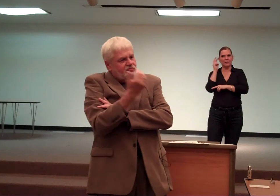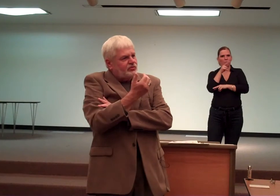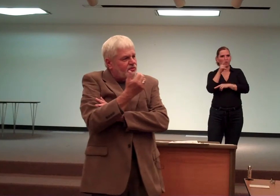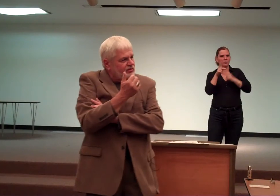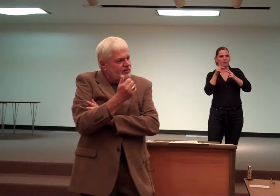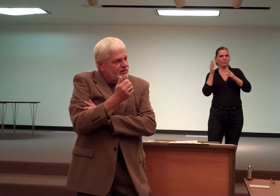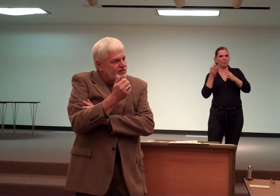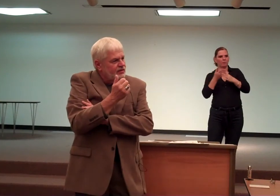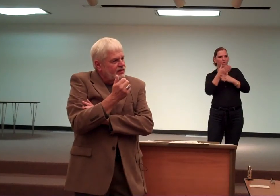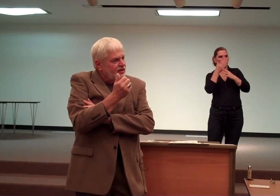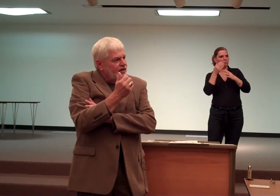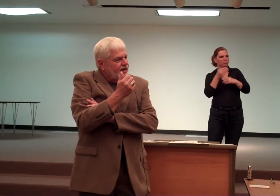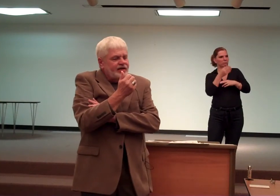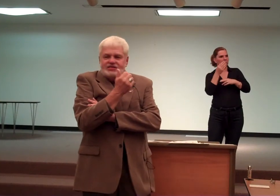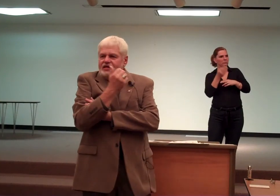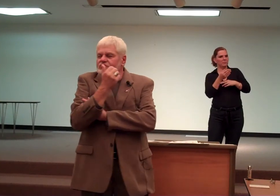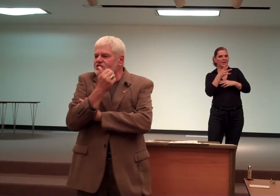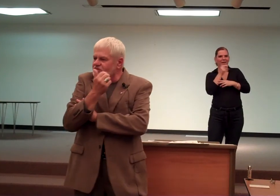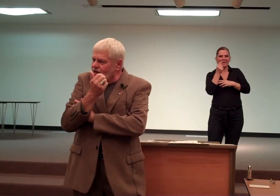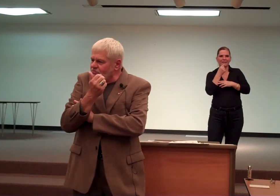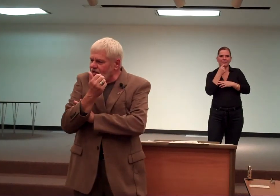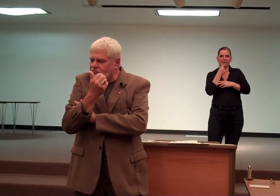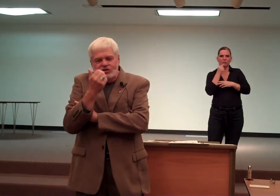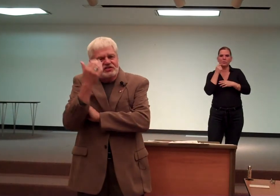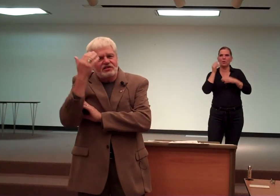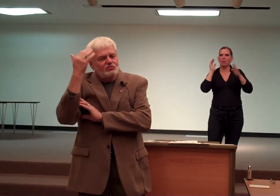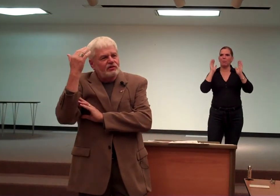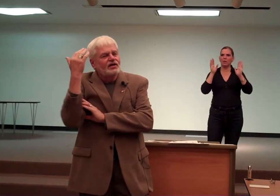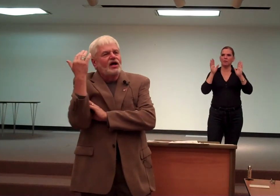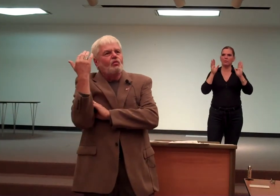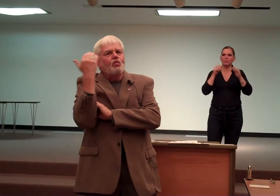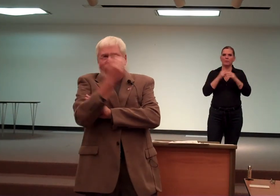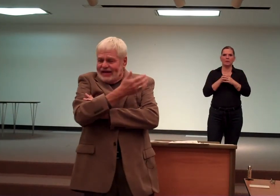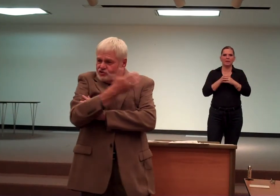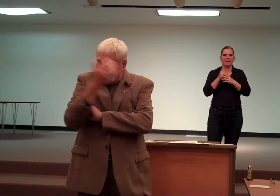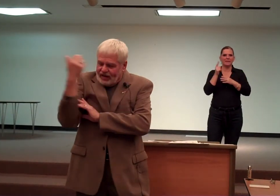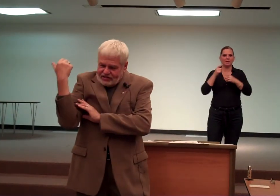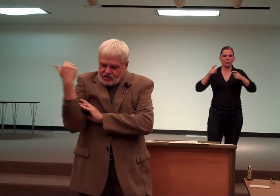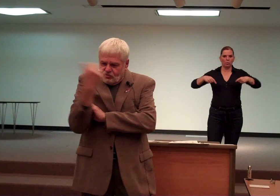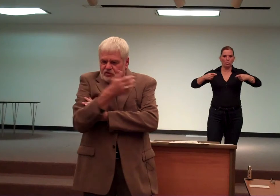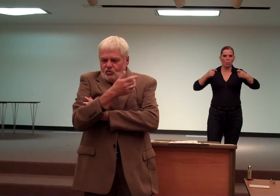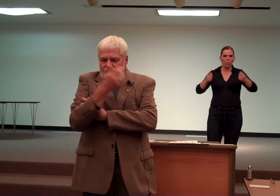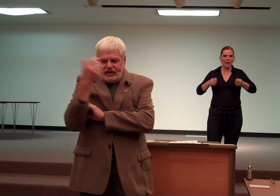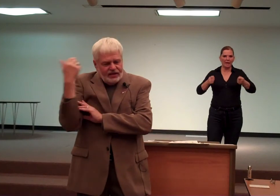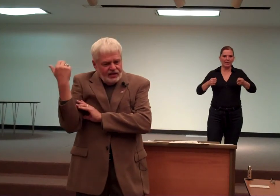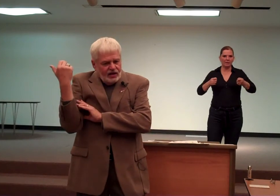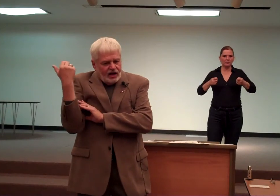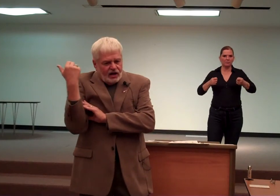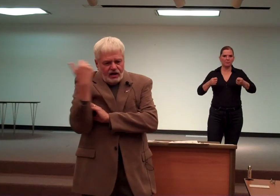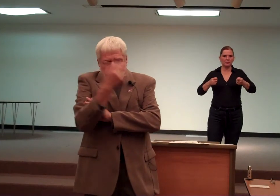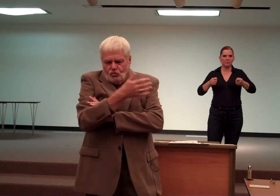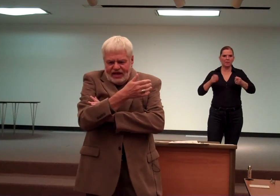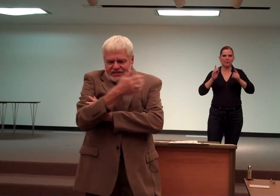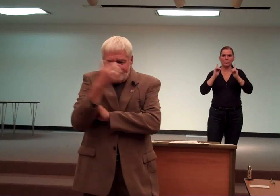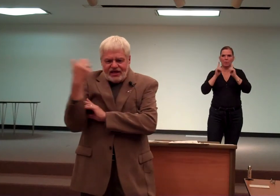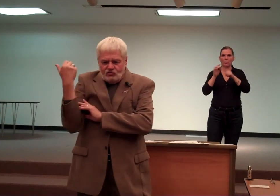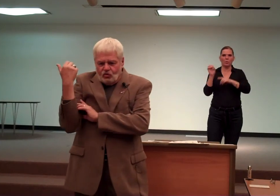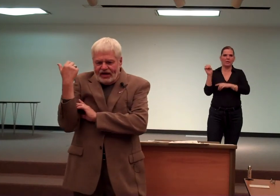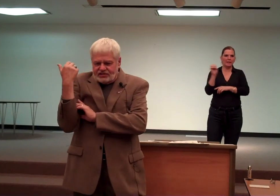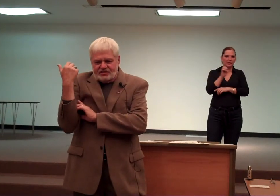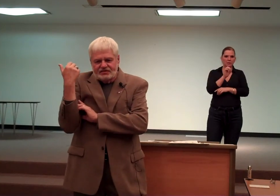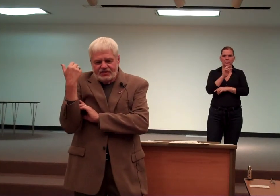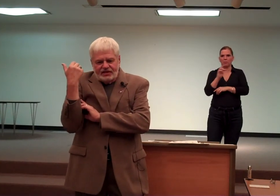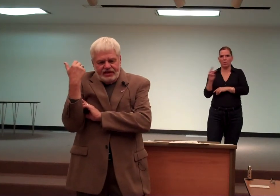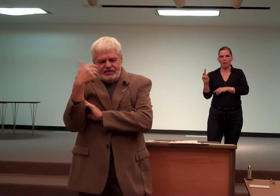the people come through. And he said it was just unbelievable. He said there were wagon trains that were going east